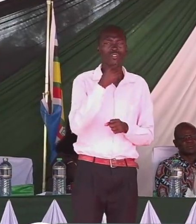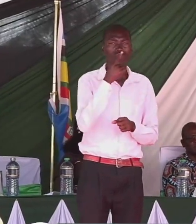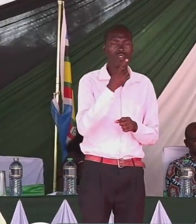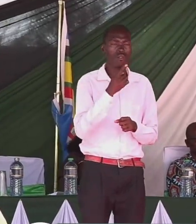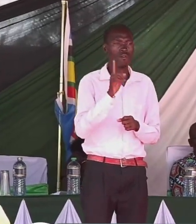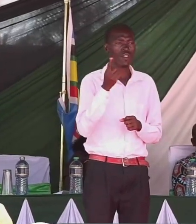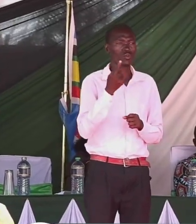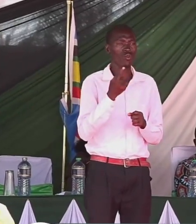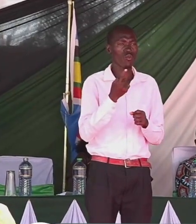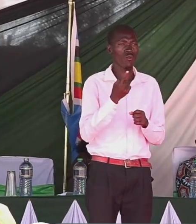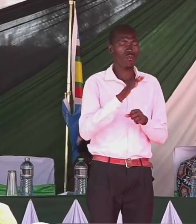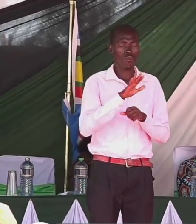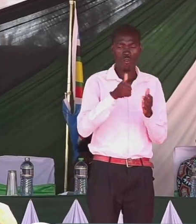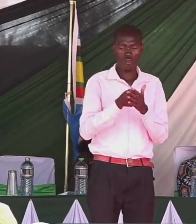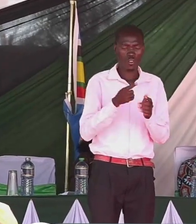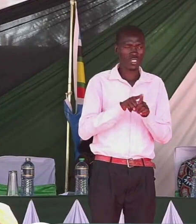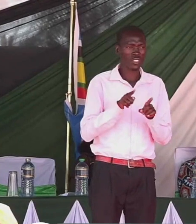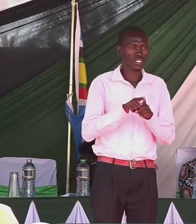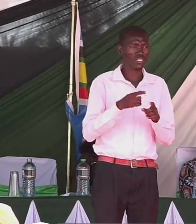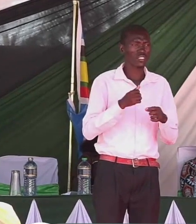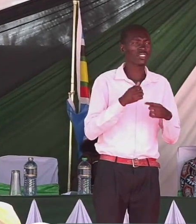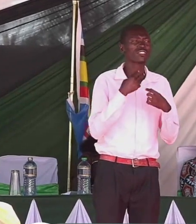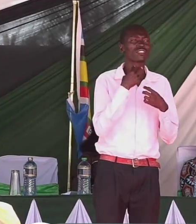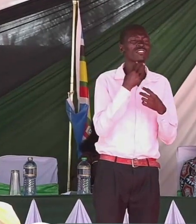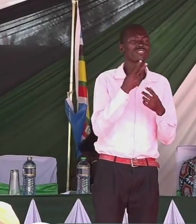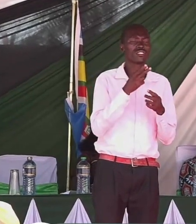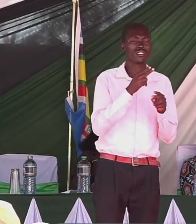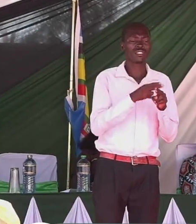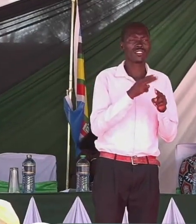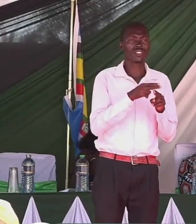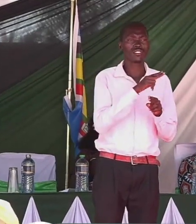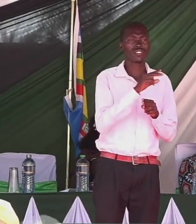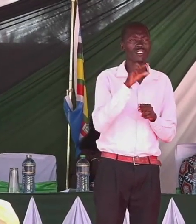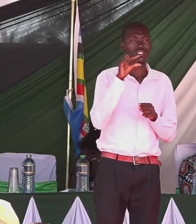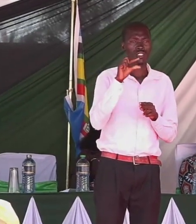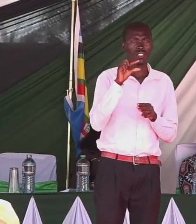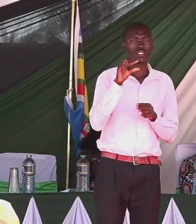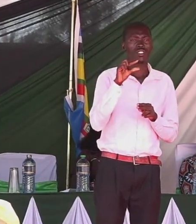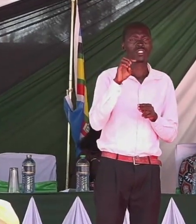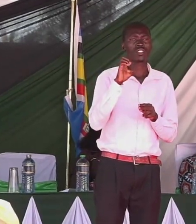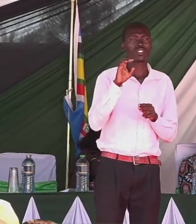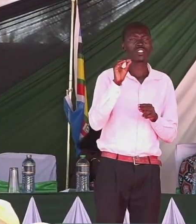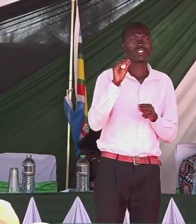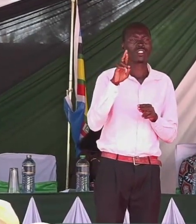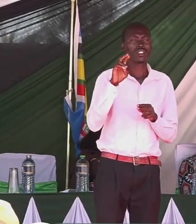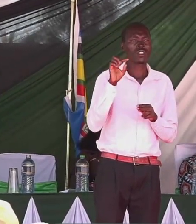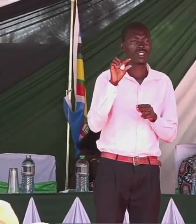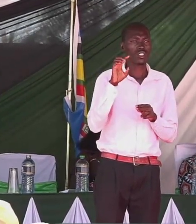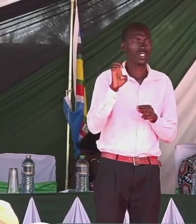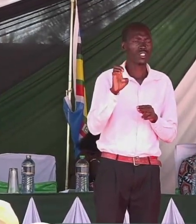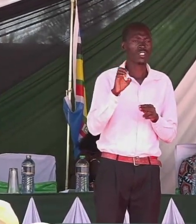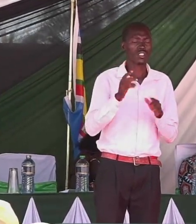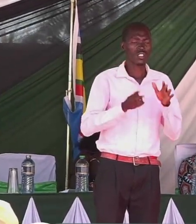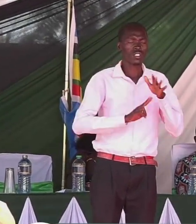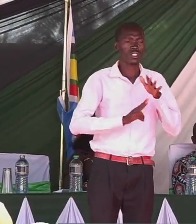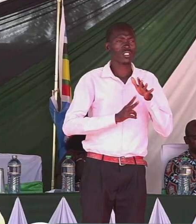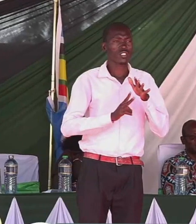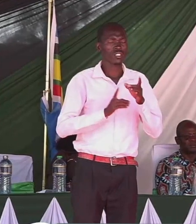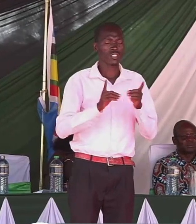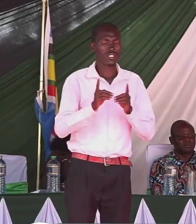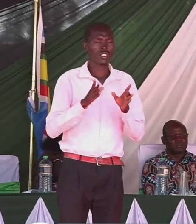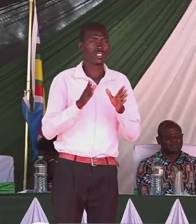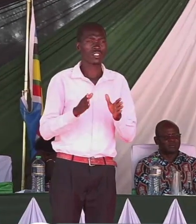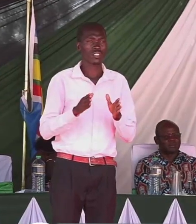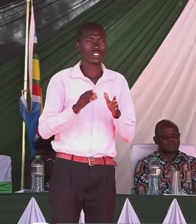first of all, it's good I give a clear disclaimer. My name is Olobor George, and I am a Deputy Director of ECD, but I'm representing